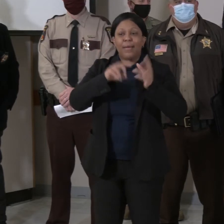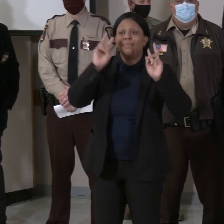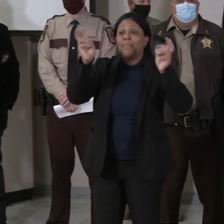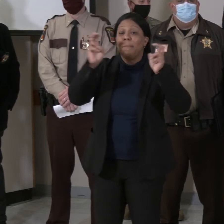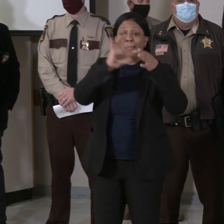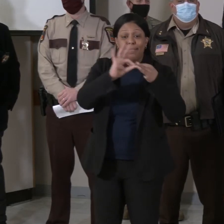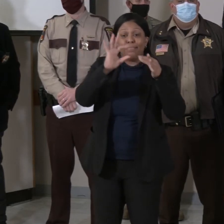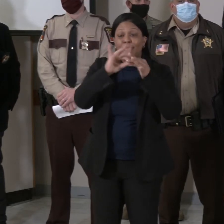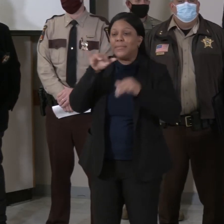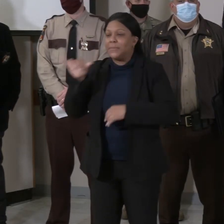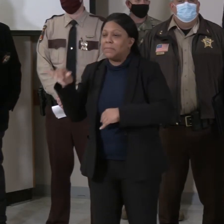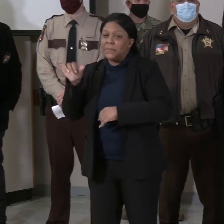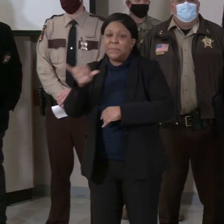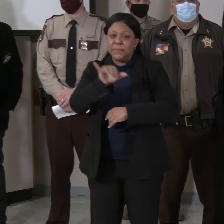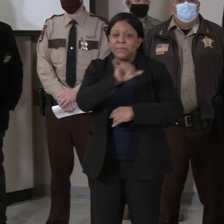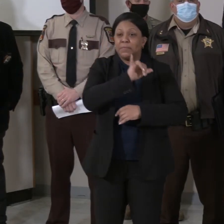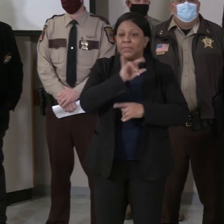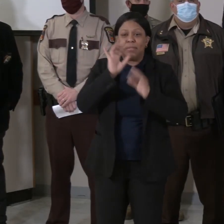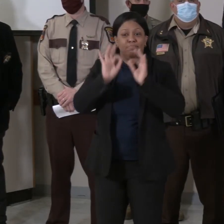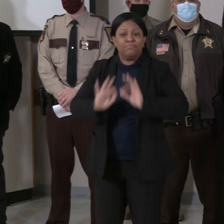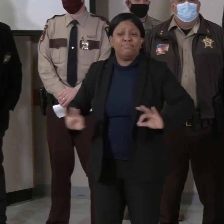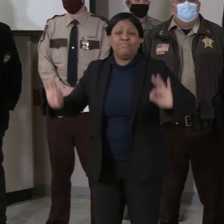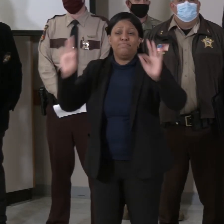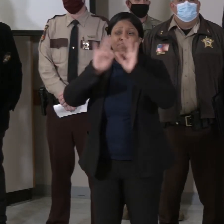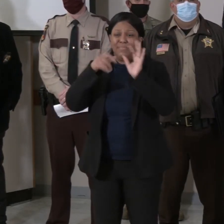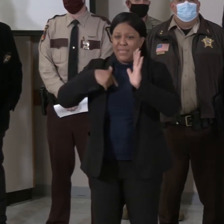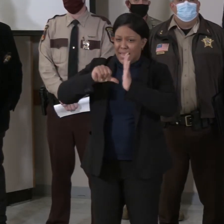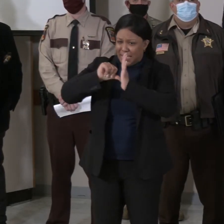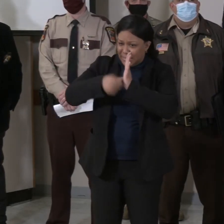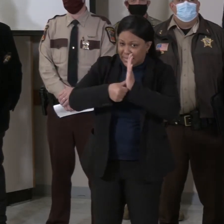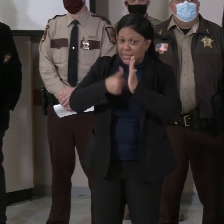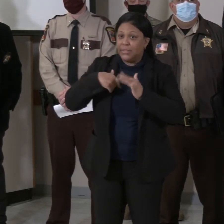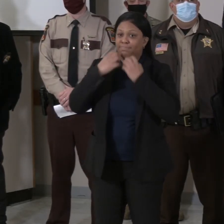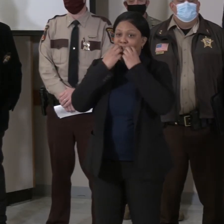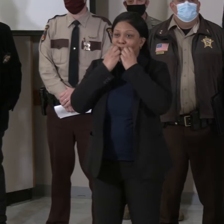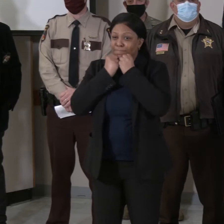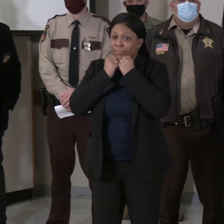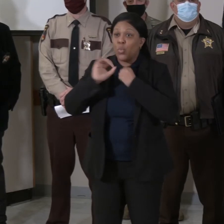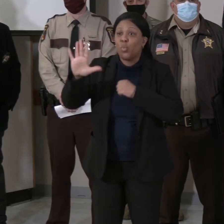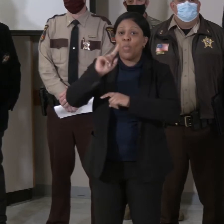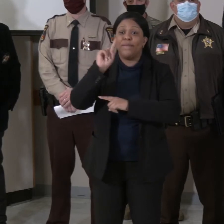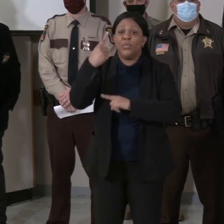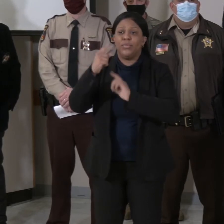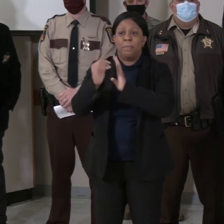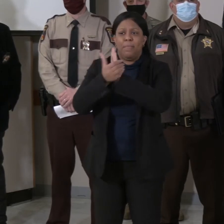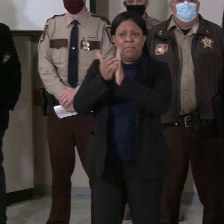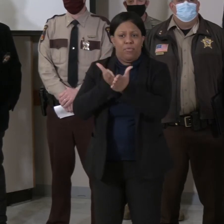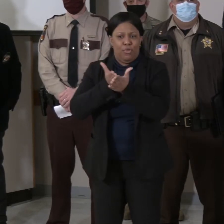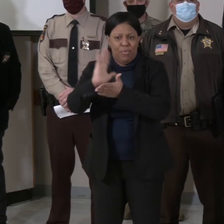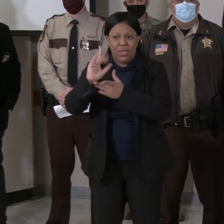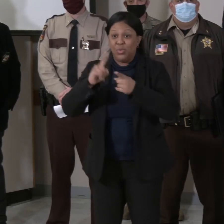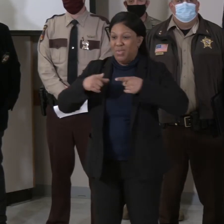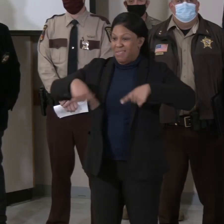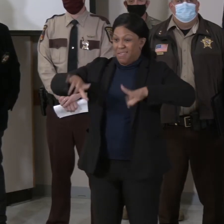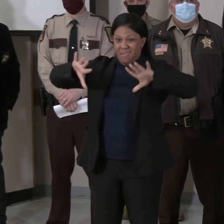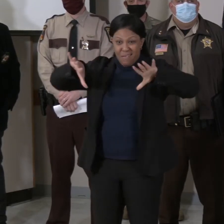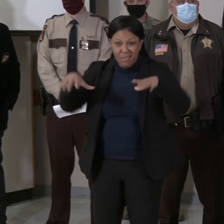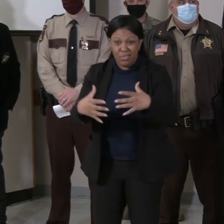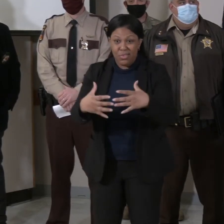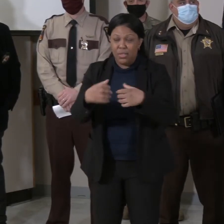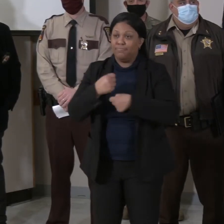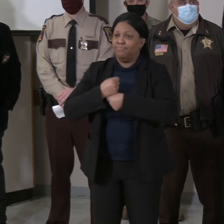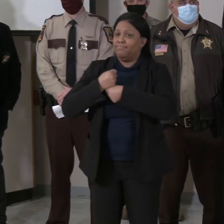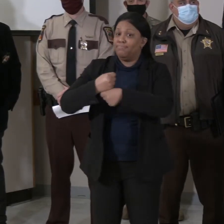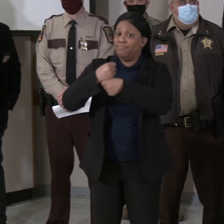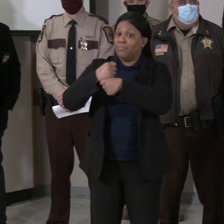constitutionally protected First Amendment right to gather and demonstrate peacefully. As Minneapolis Police Chief, and